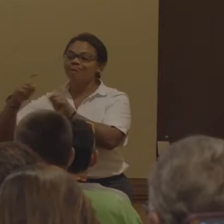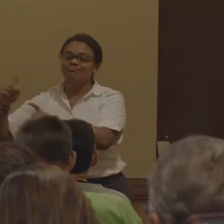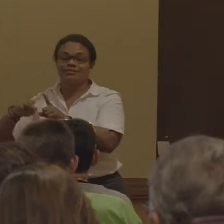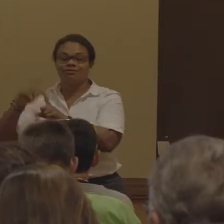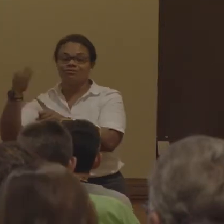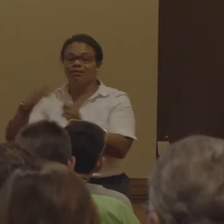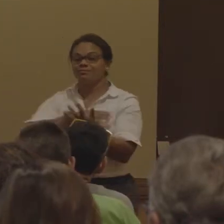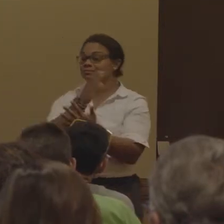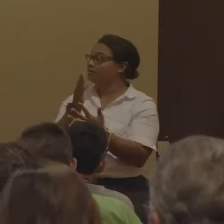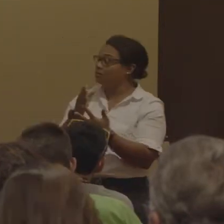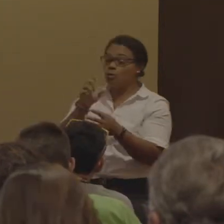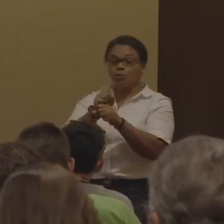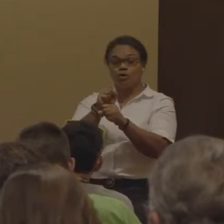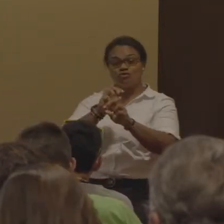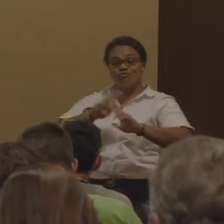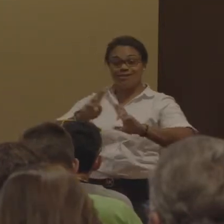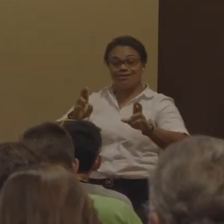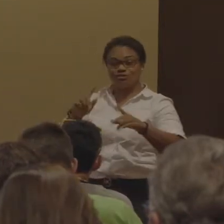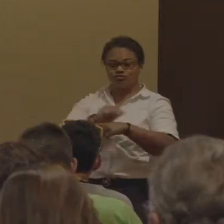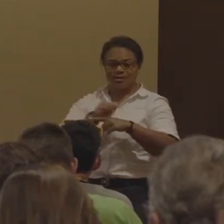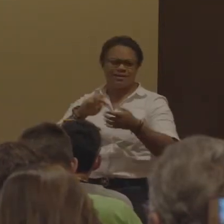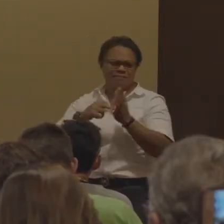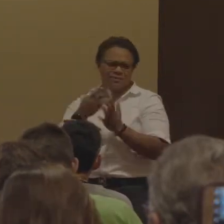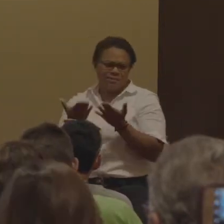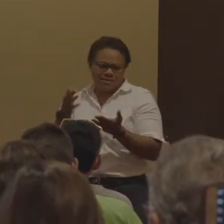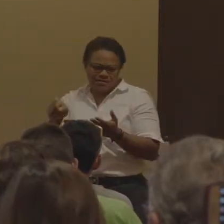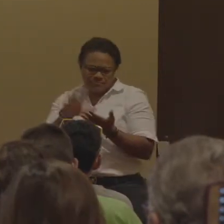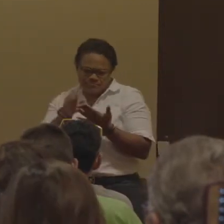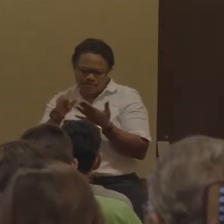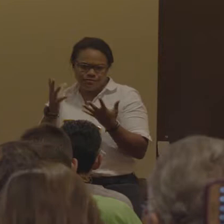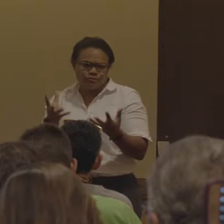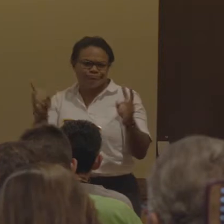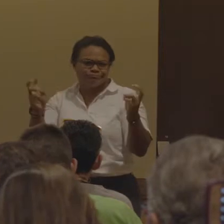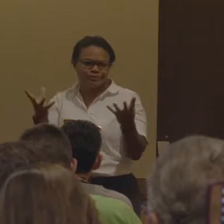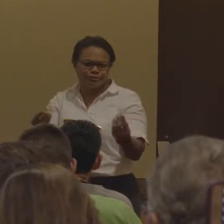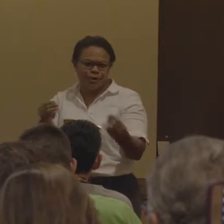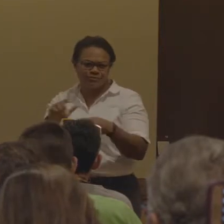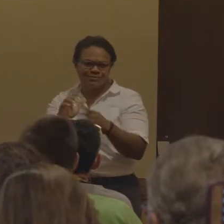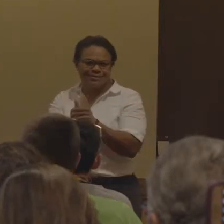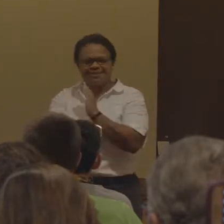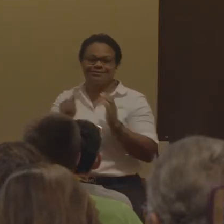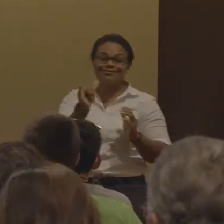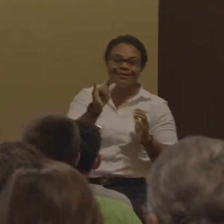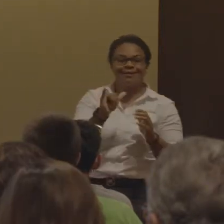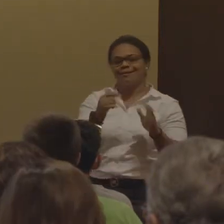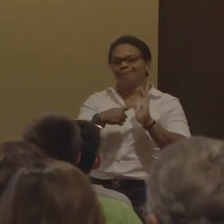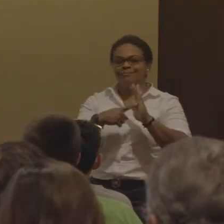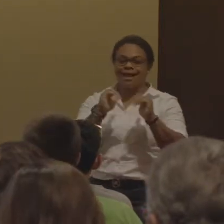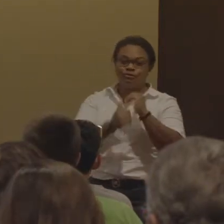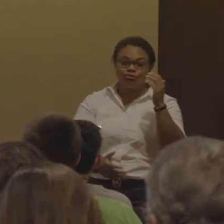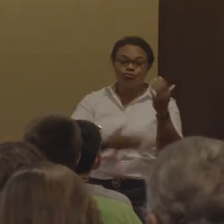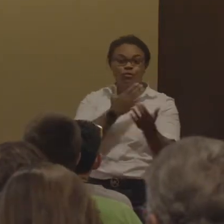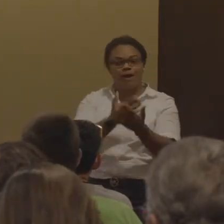work readiness training, maybe they need to learn some of those soft skills, you know, how to be on time, how to talk to your